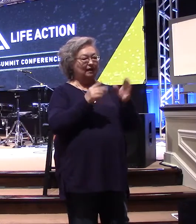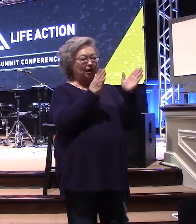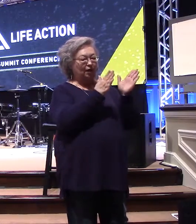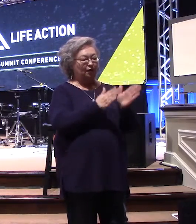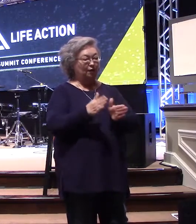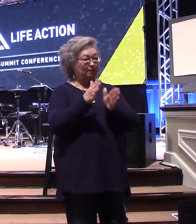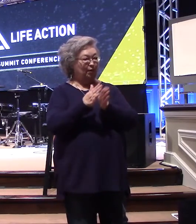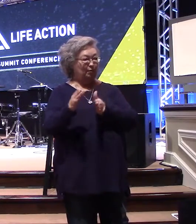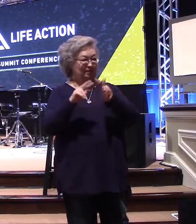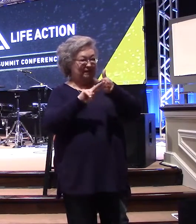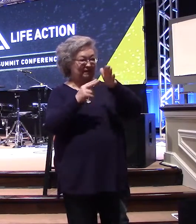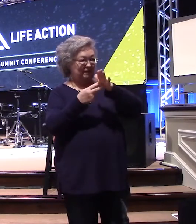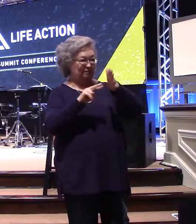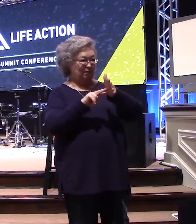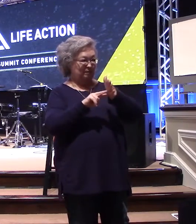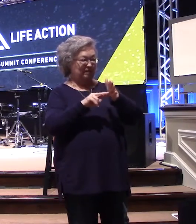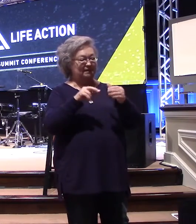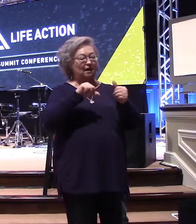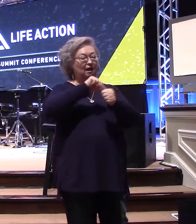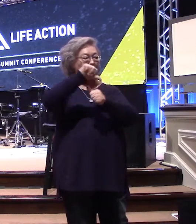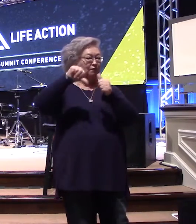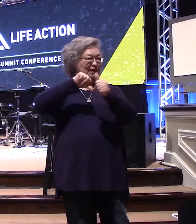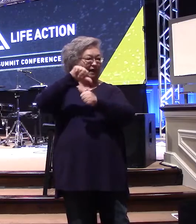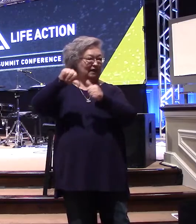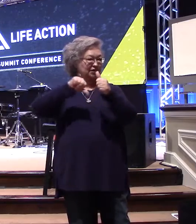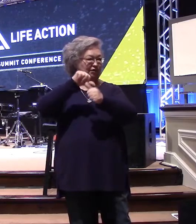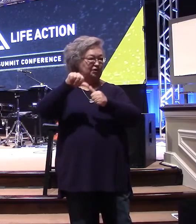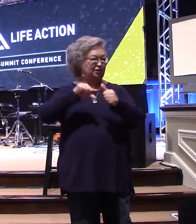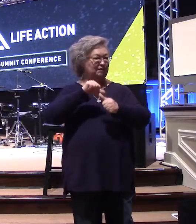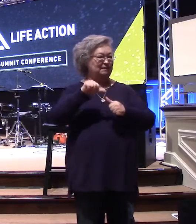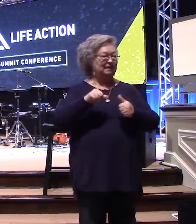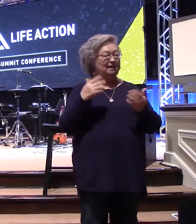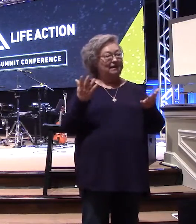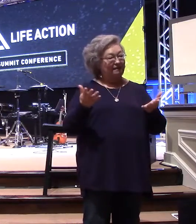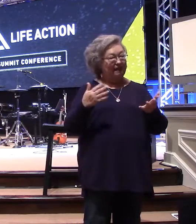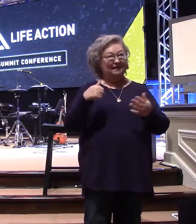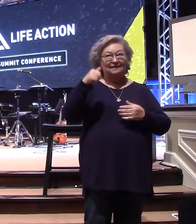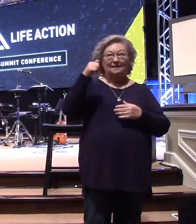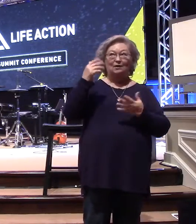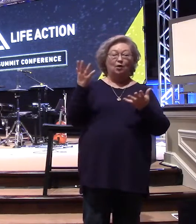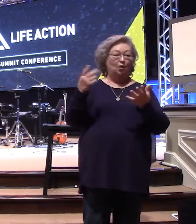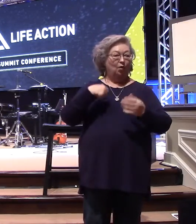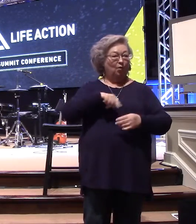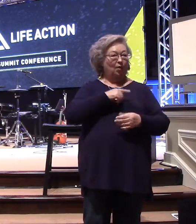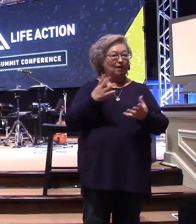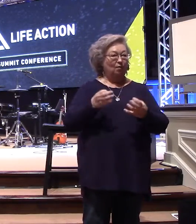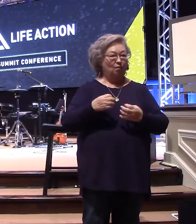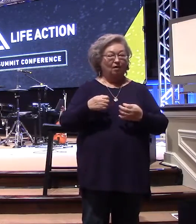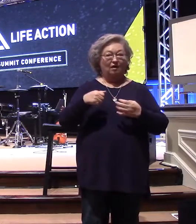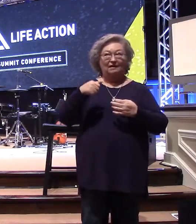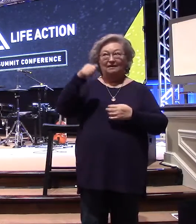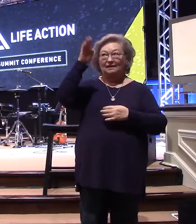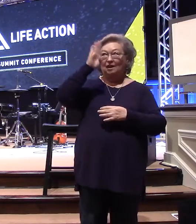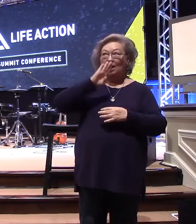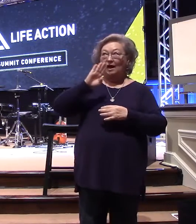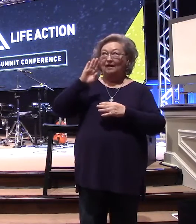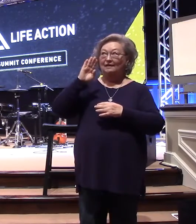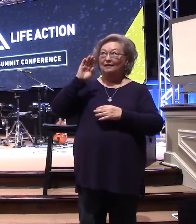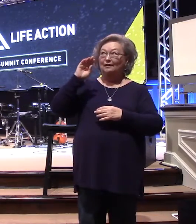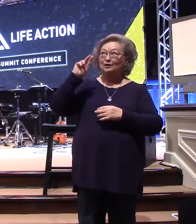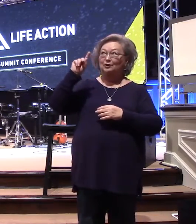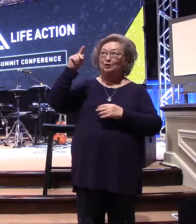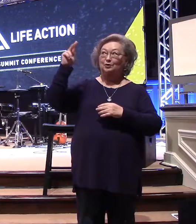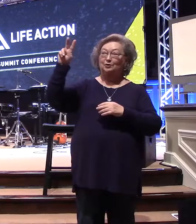make God look good through our relationships, and that God wants to use our relationships to shape us and mold us.